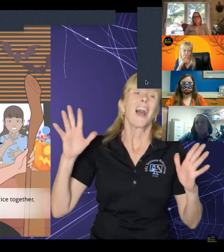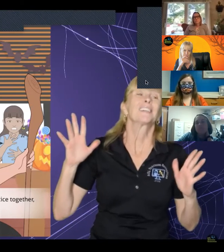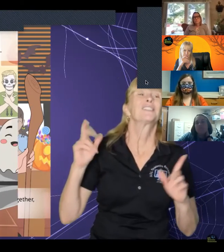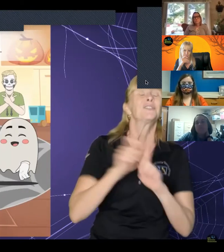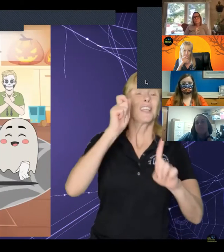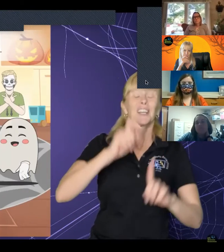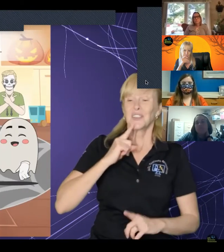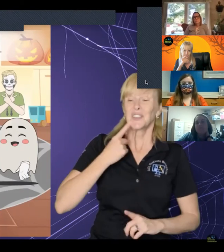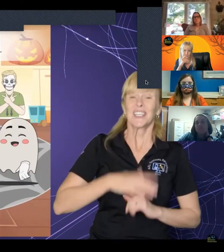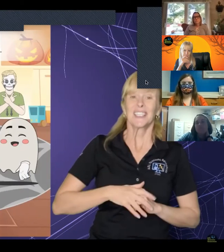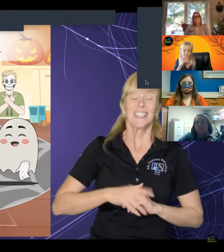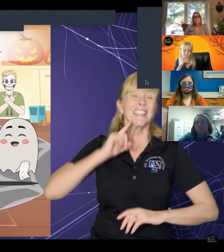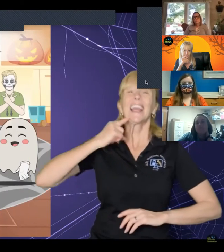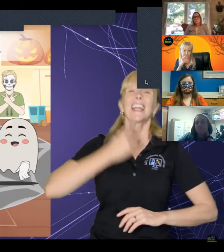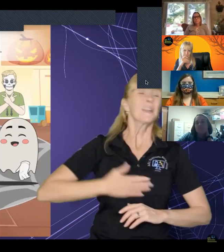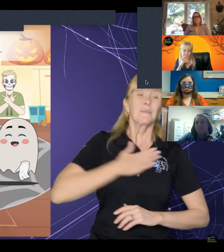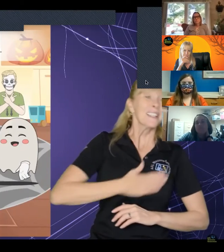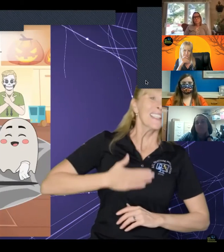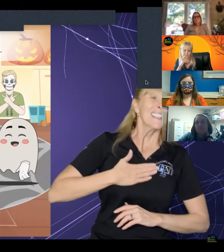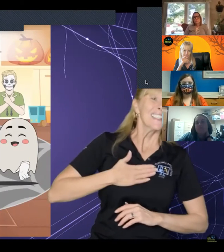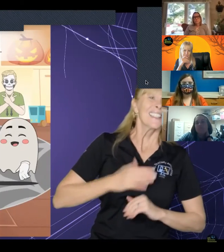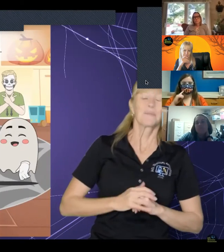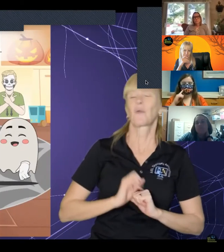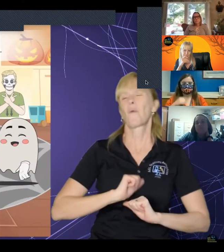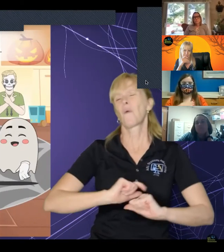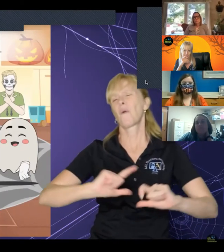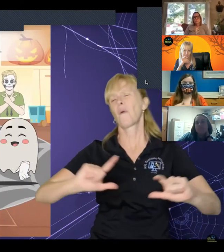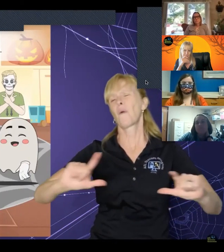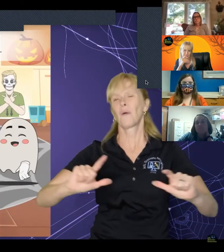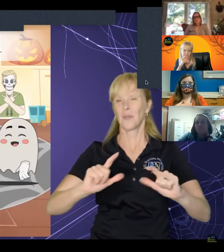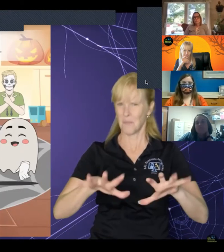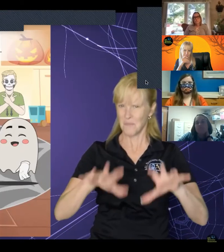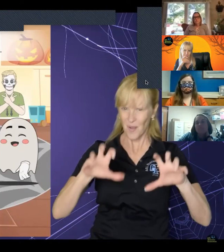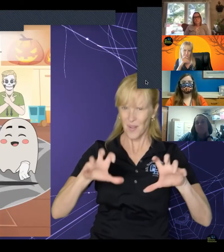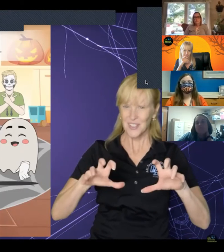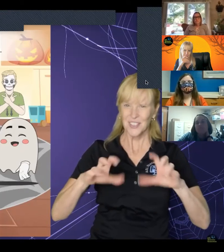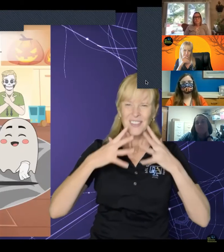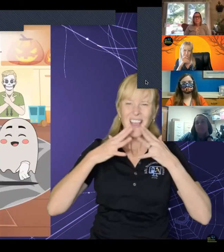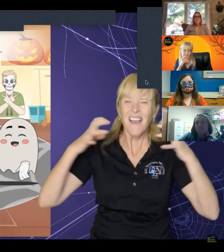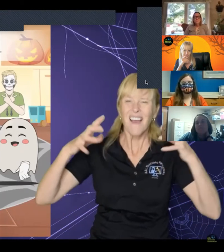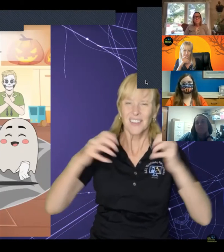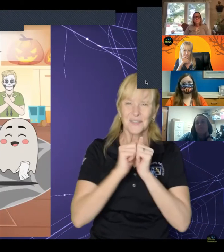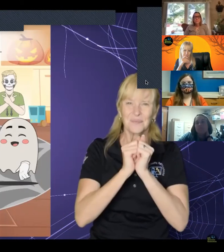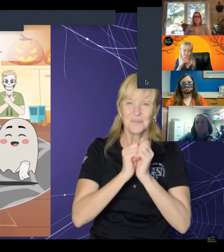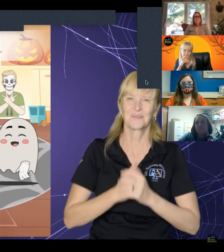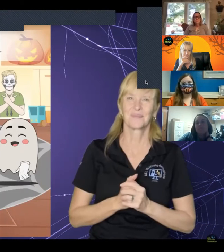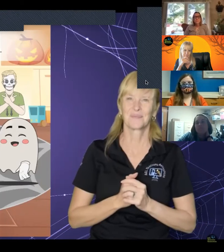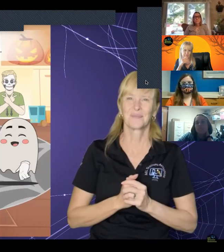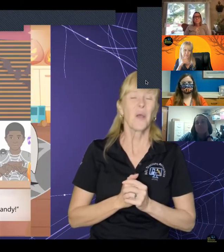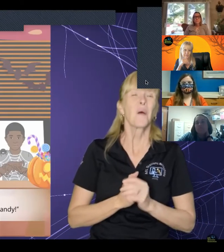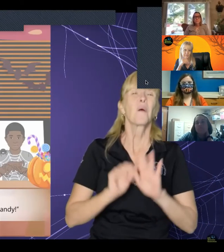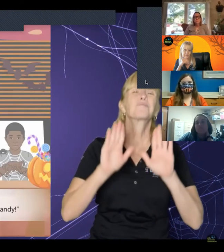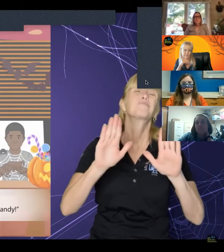3. Trick or treat, candy please, all the little monsters yelled in unison.